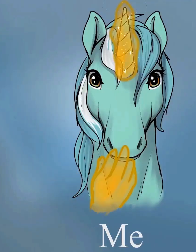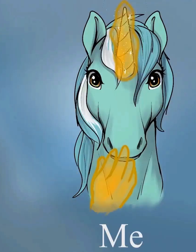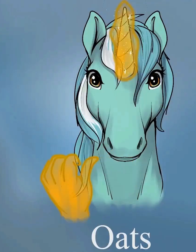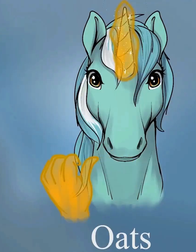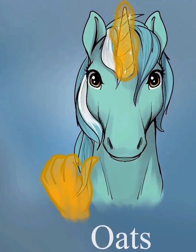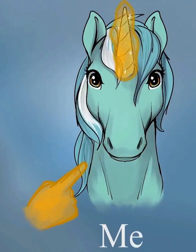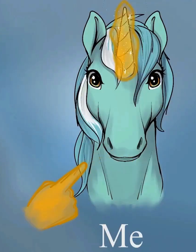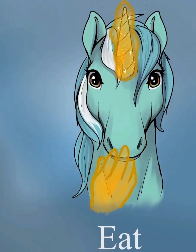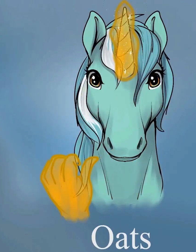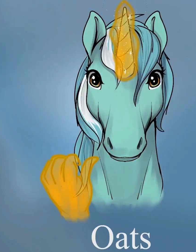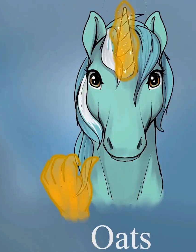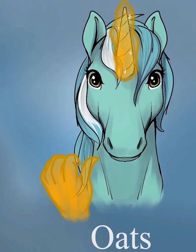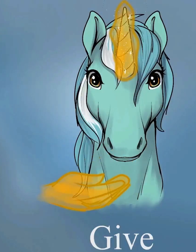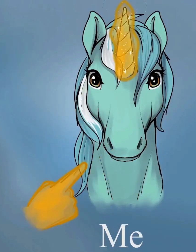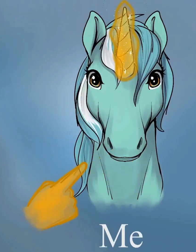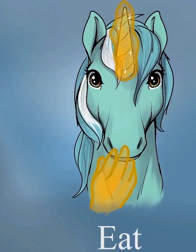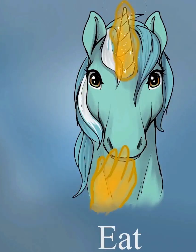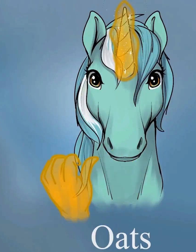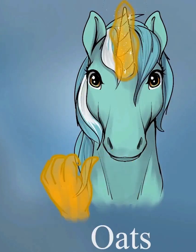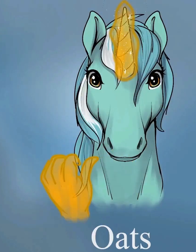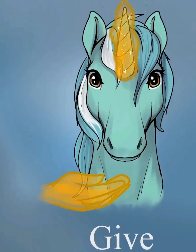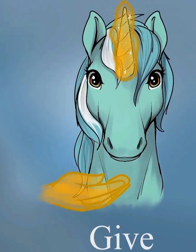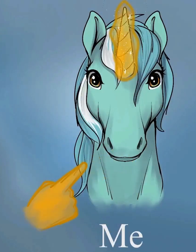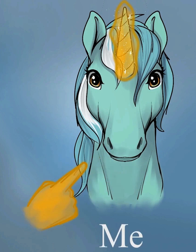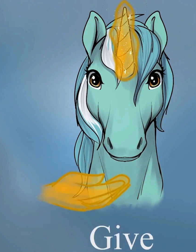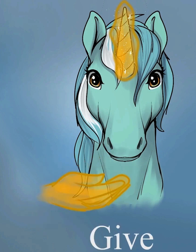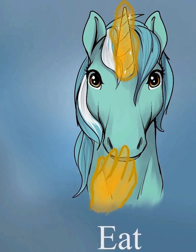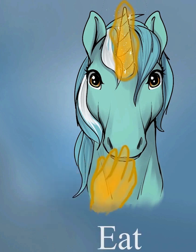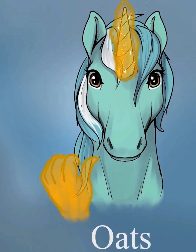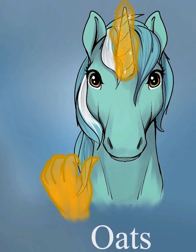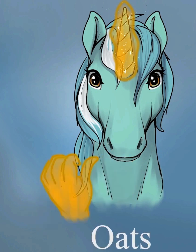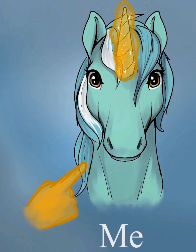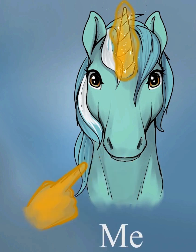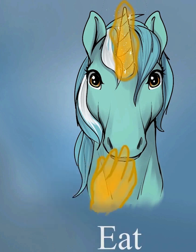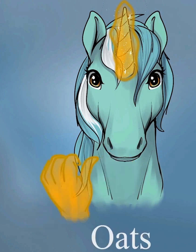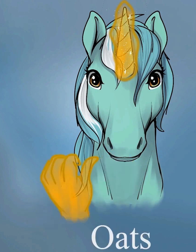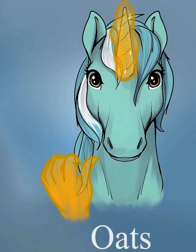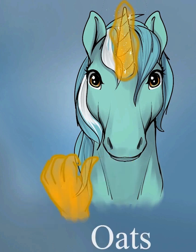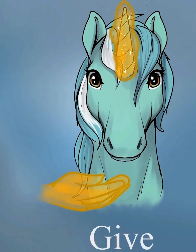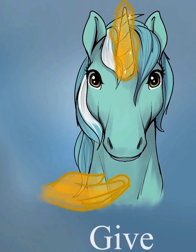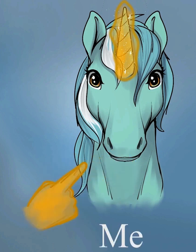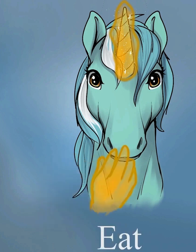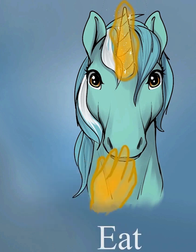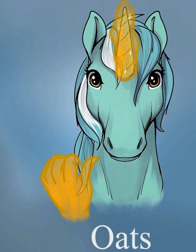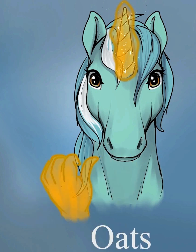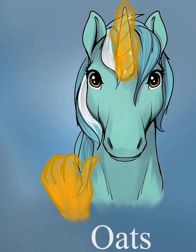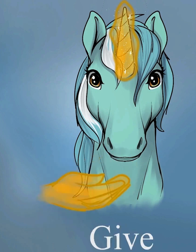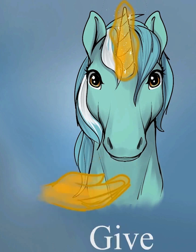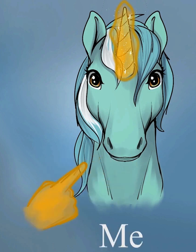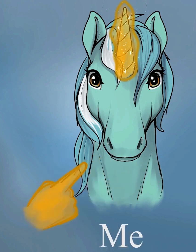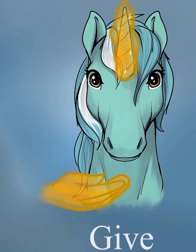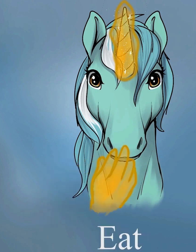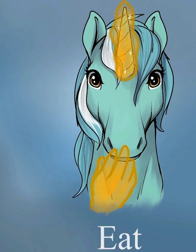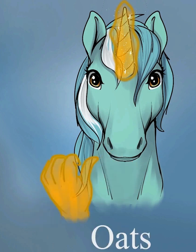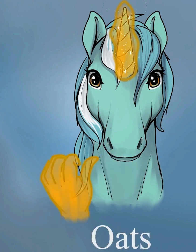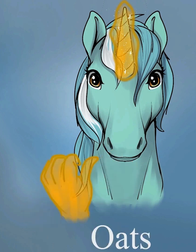me oats, me oats, give me oats, give me, give me oats, me oats, give me oats, give me, give me oats,